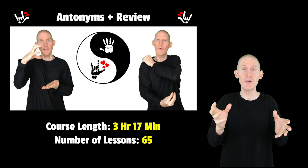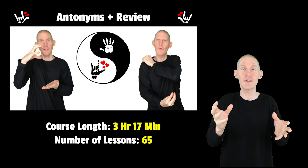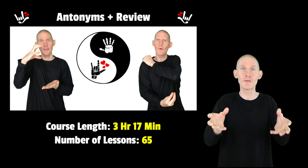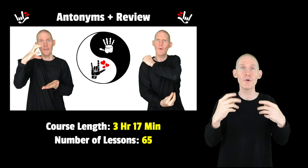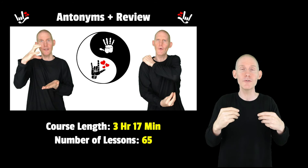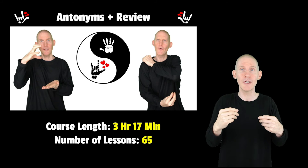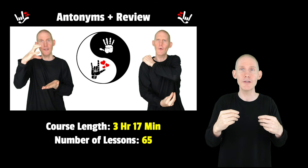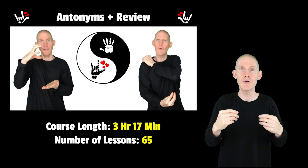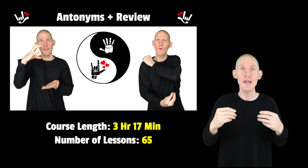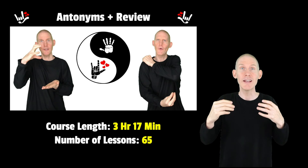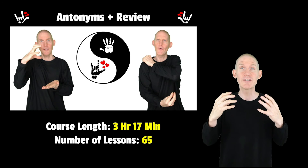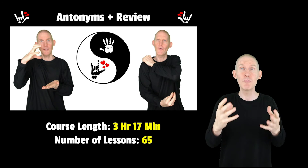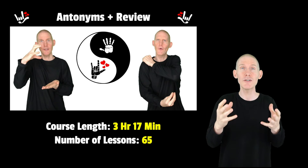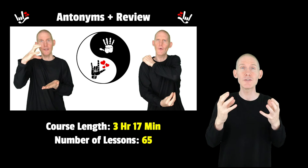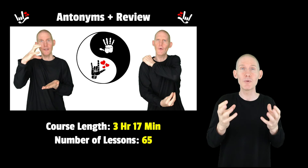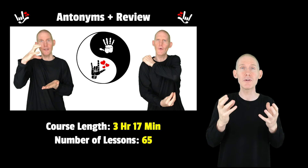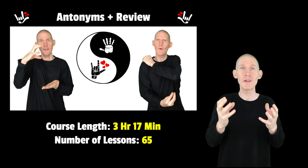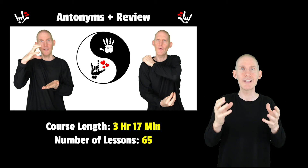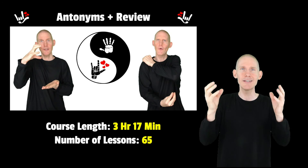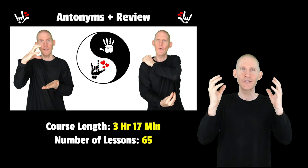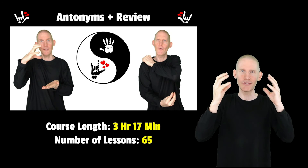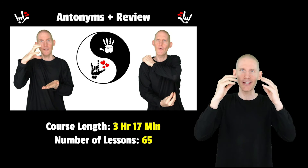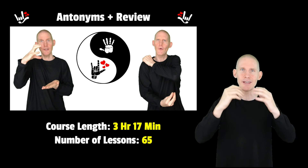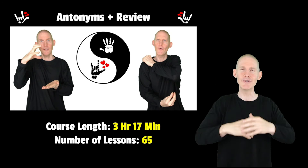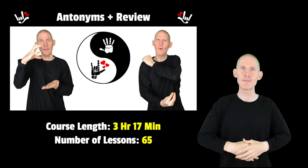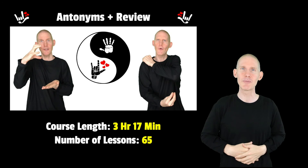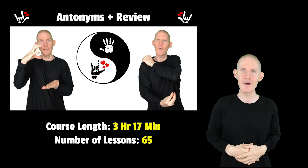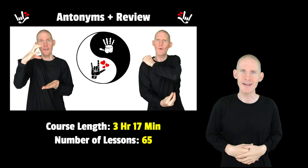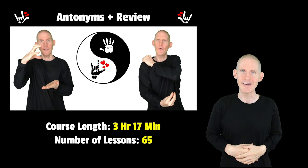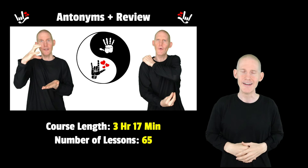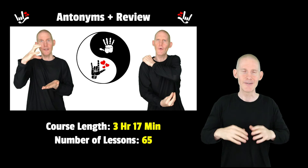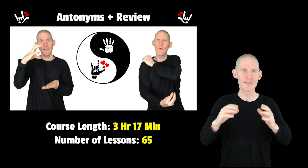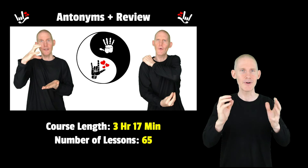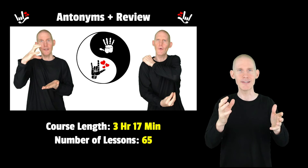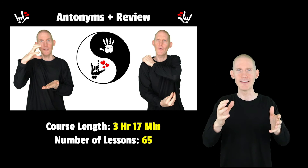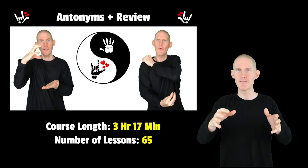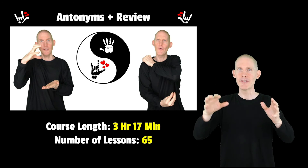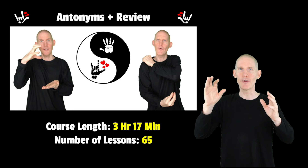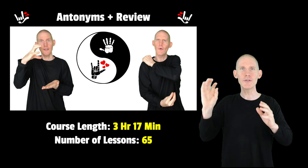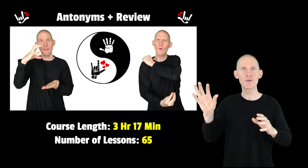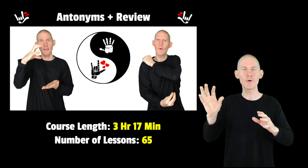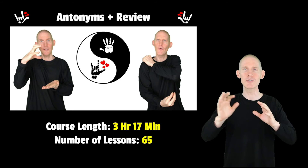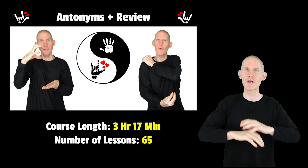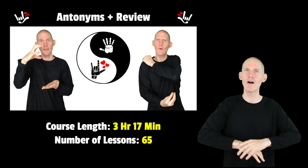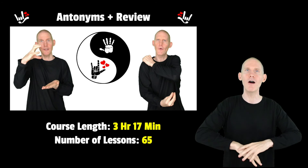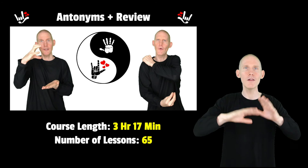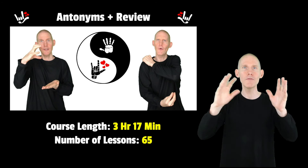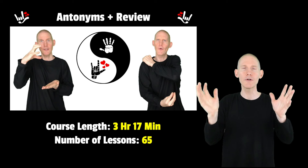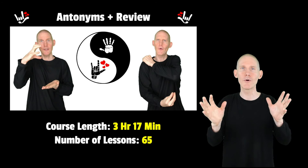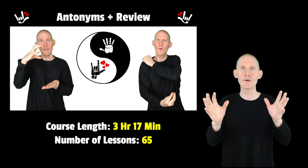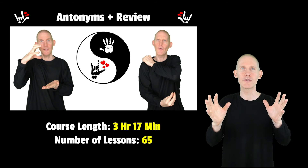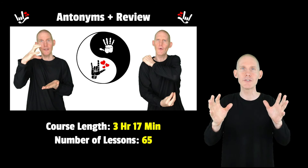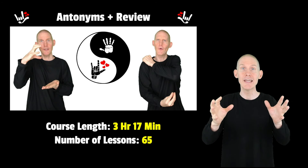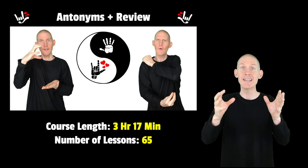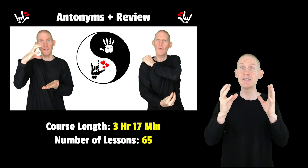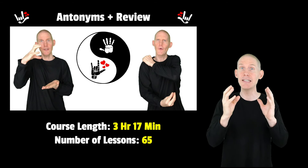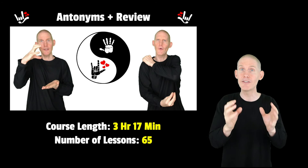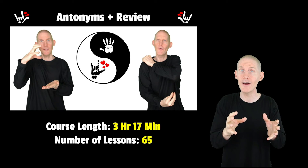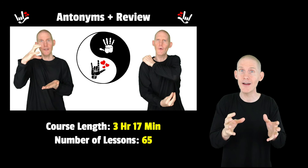situation throws at you, it's much more likely to stick in your brain. Right. Now, this course, like all of our courses, is designed